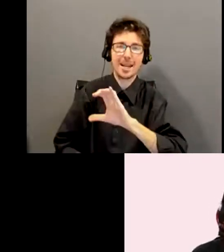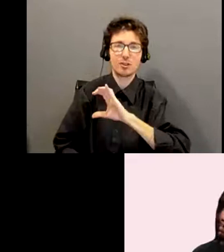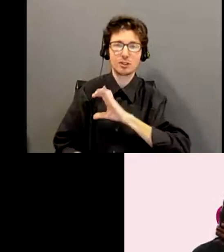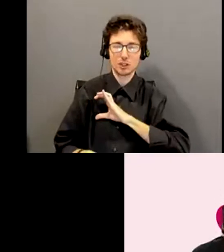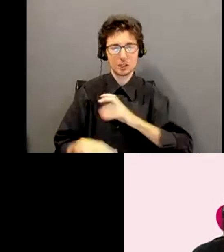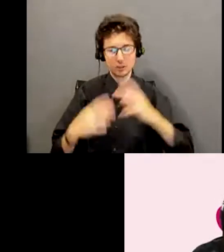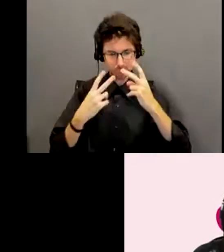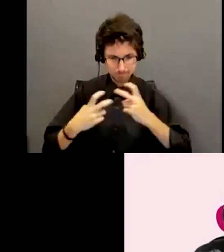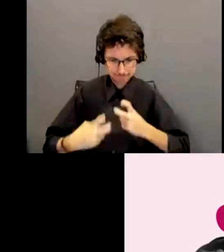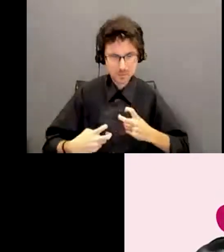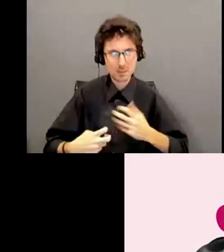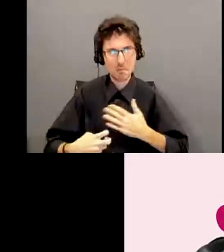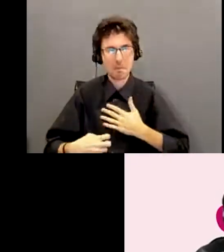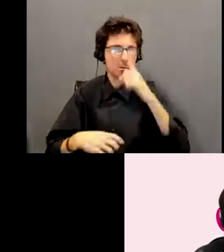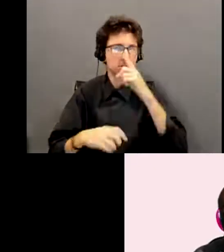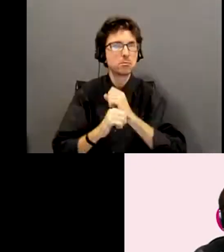life,